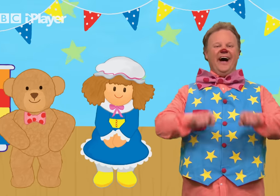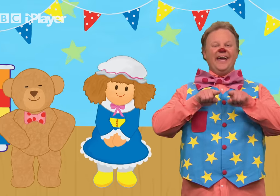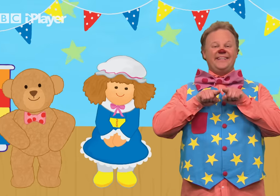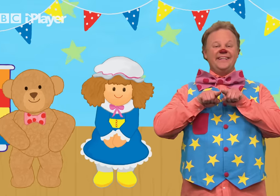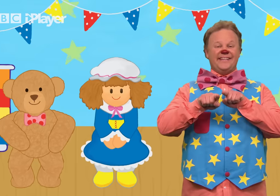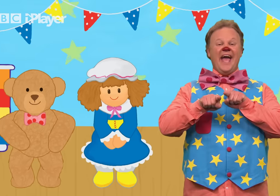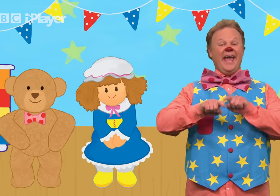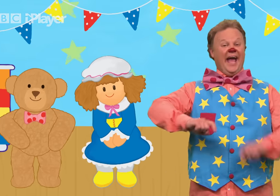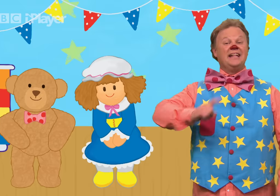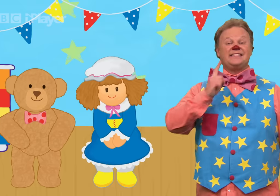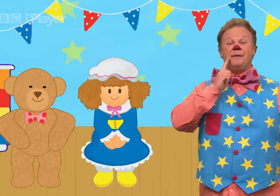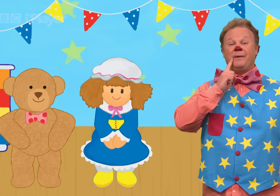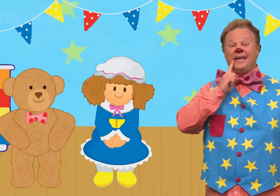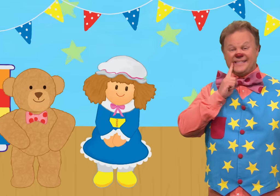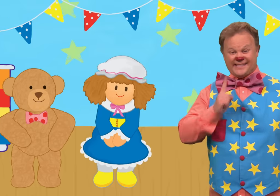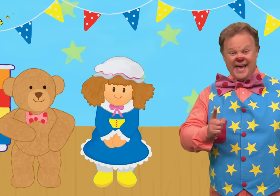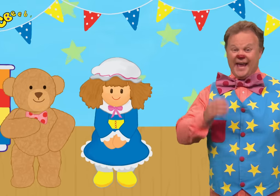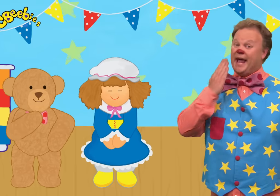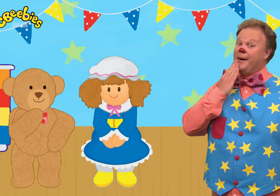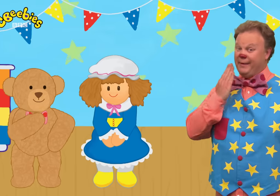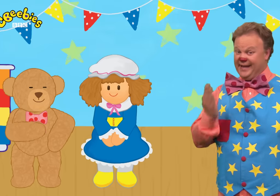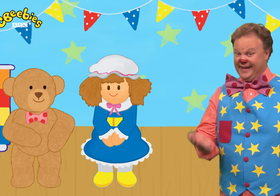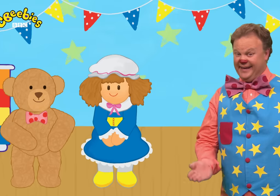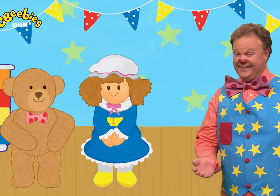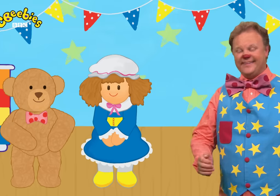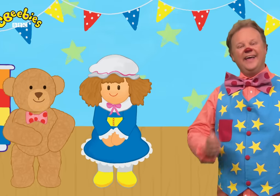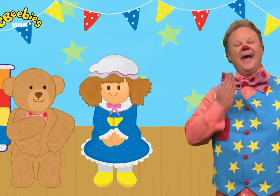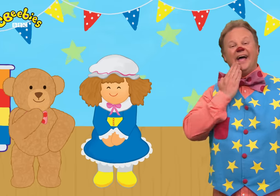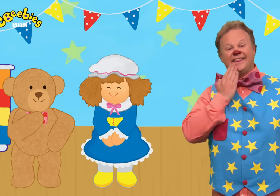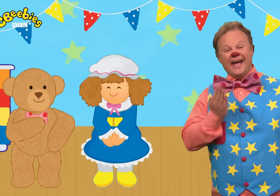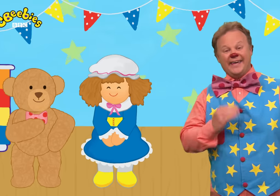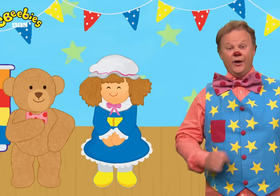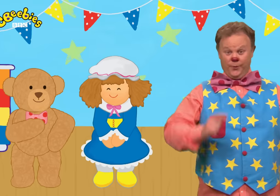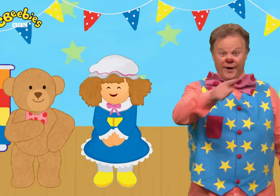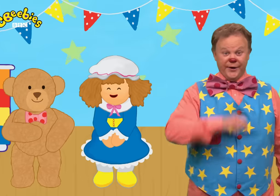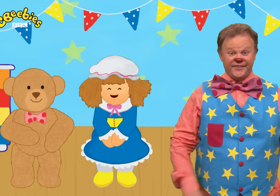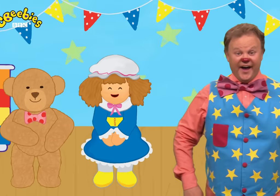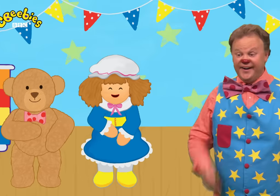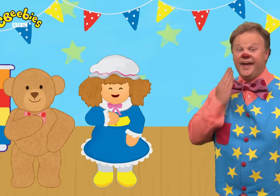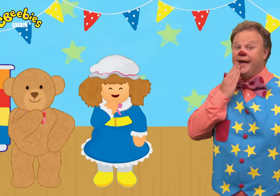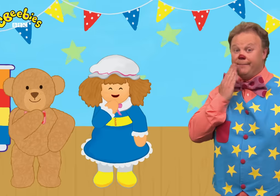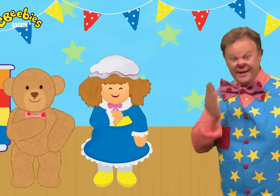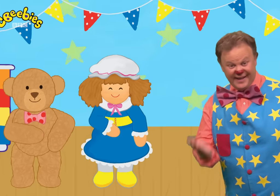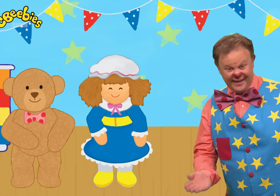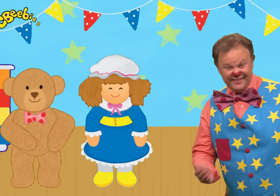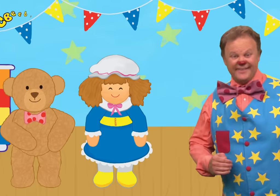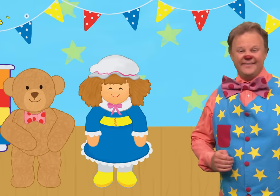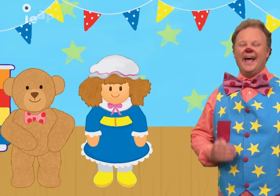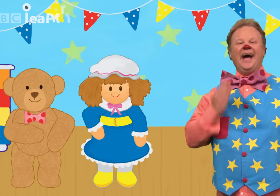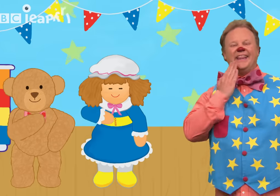Try today and simply say please and thank you. Your turn. Please and